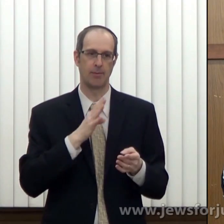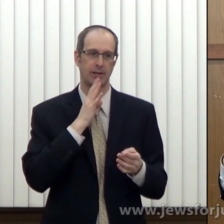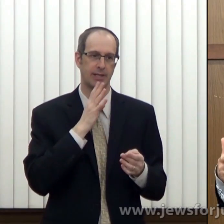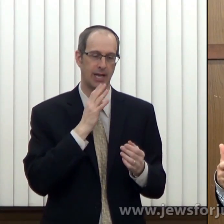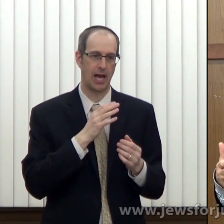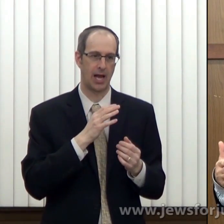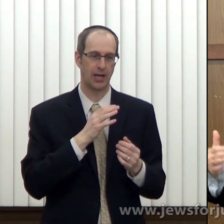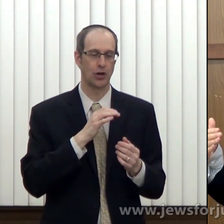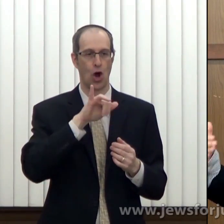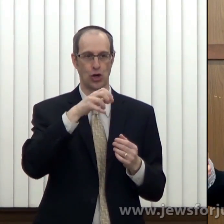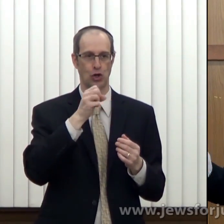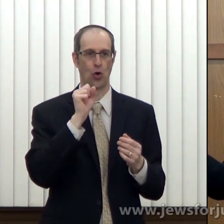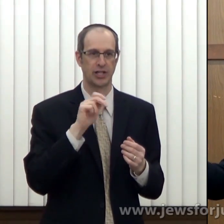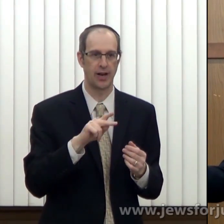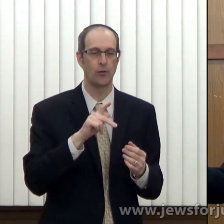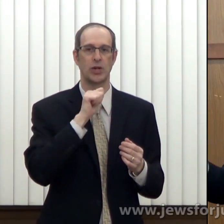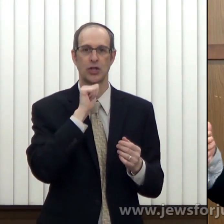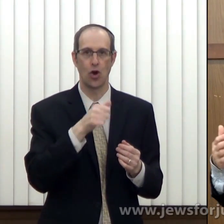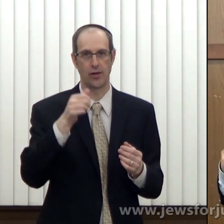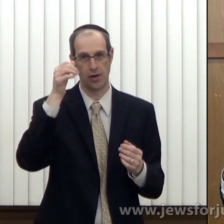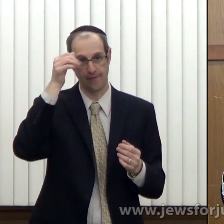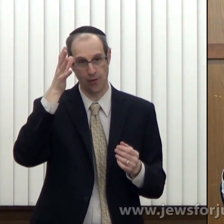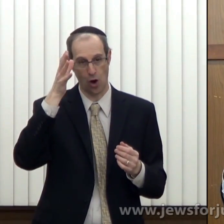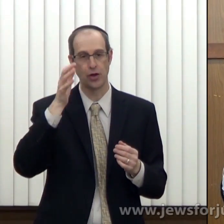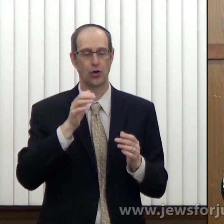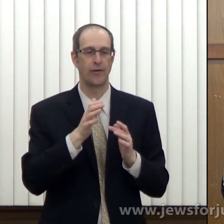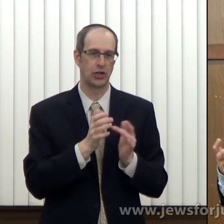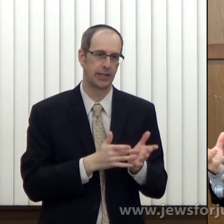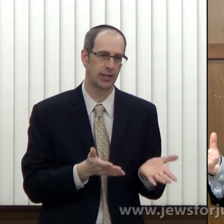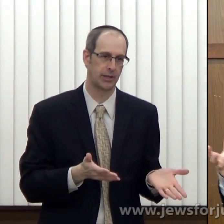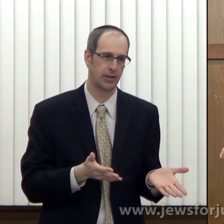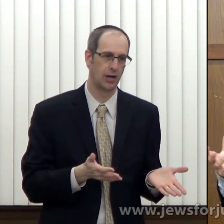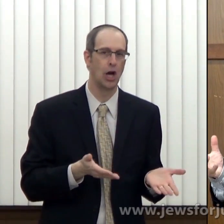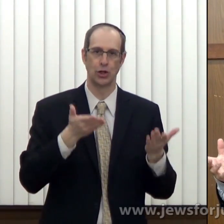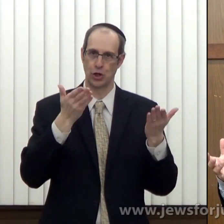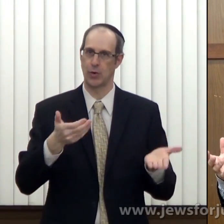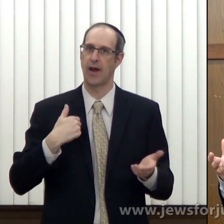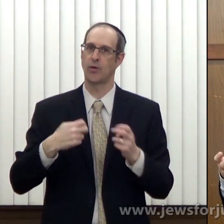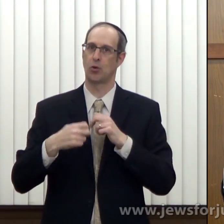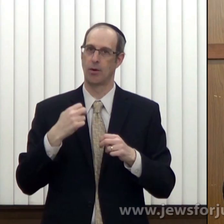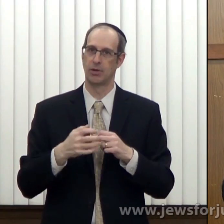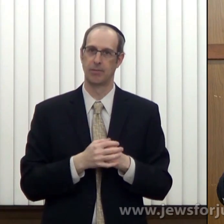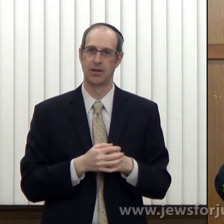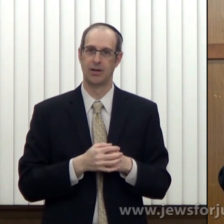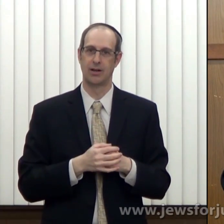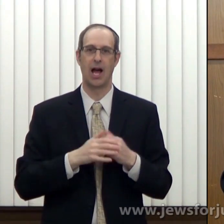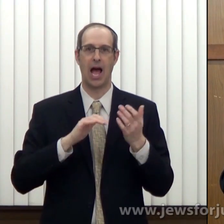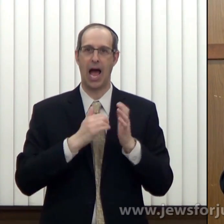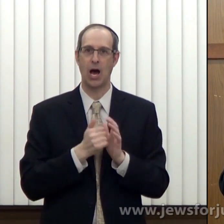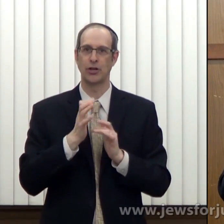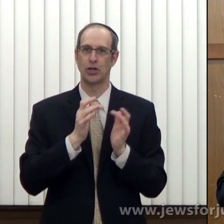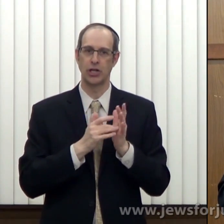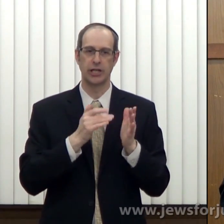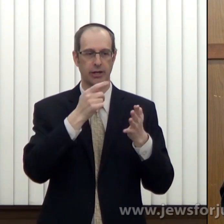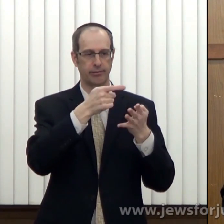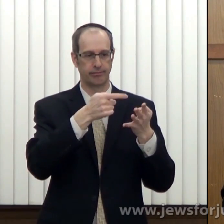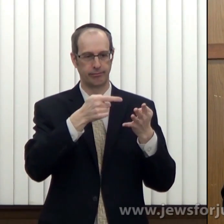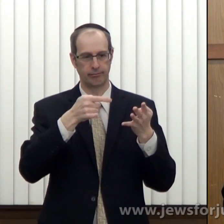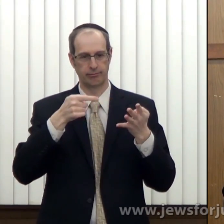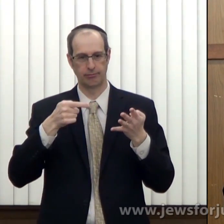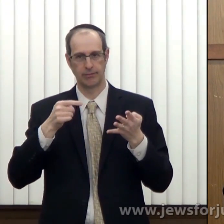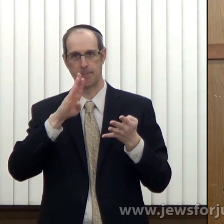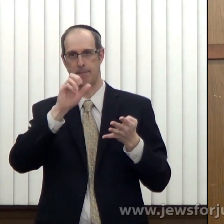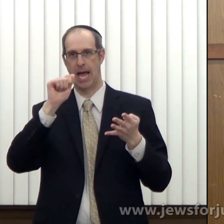that Joseph, though, was not the father of Jesus. So here we have a problem. How does Jesus trace himself back